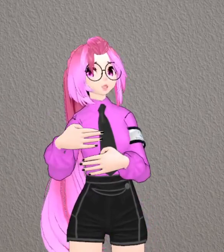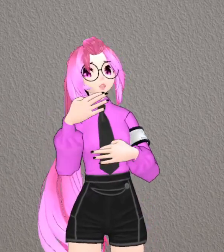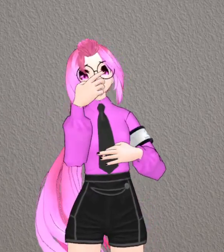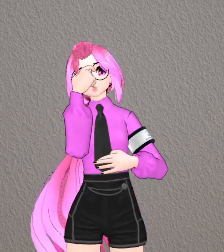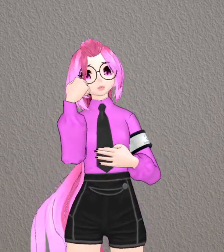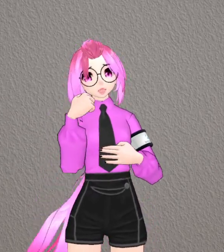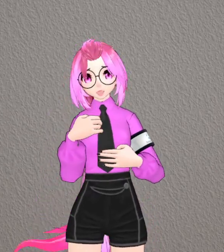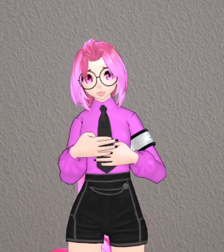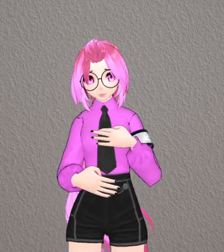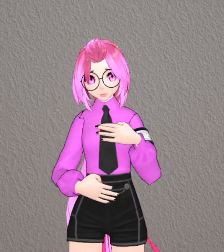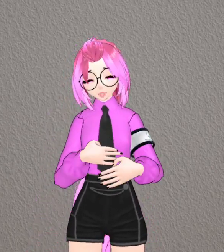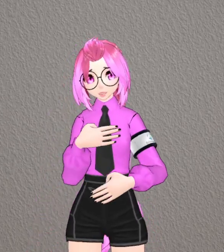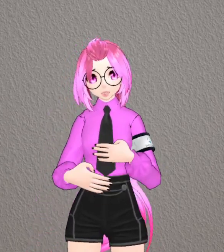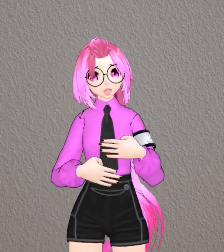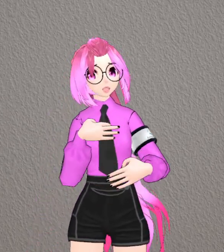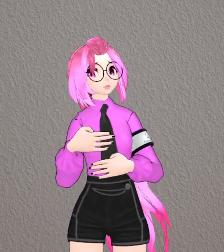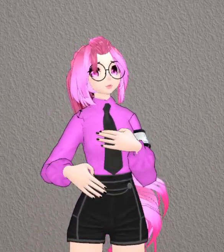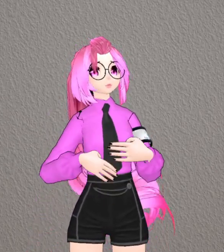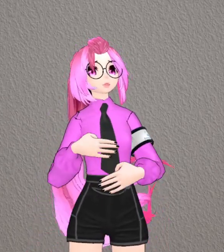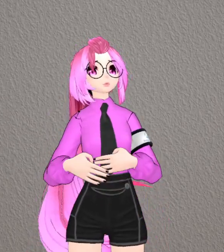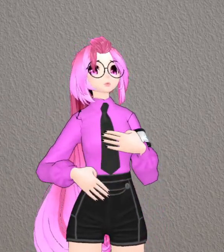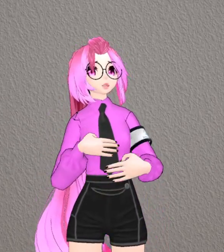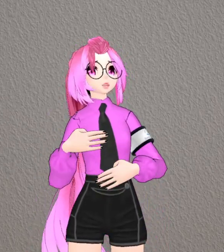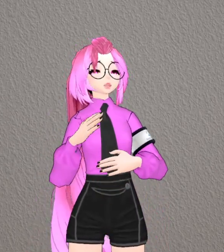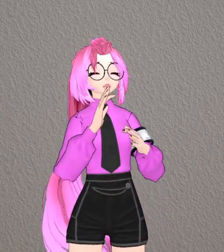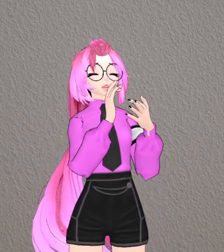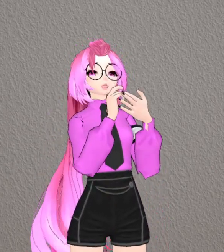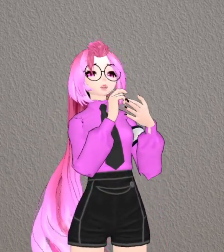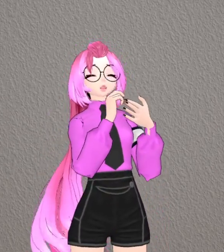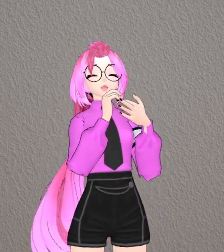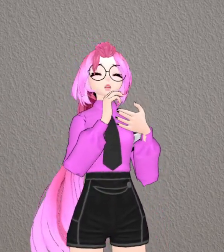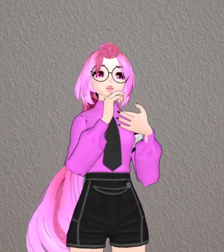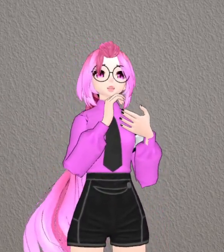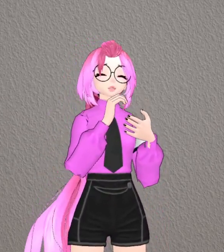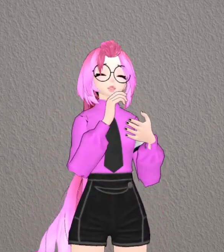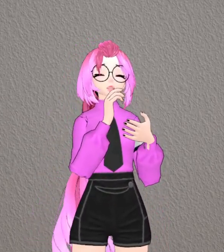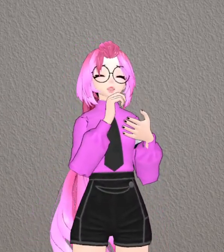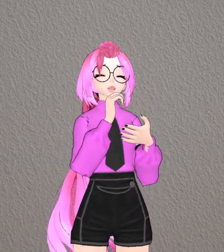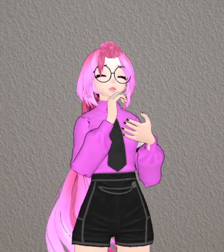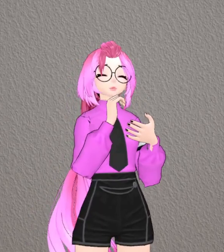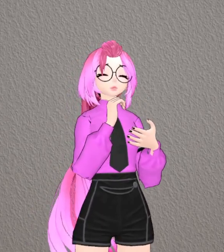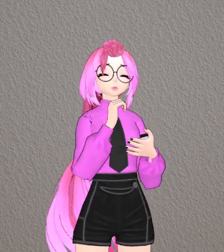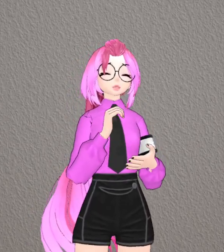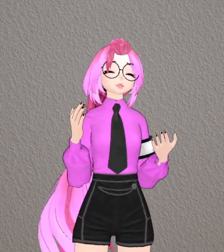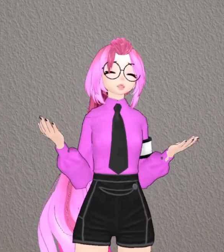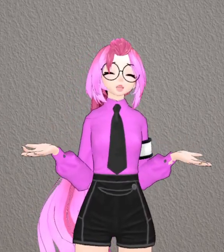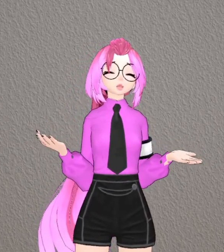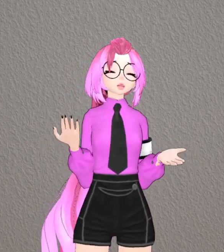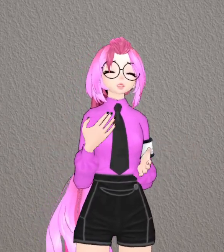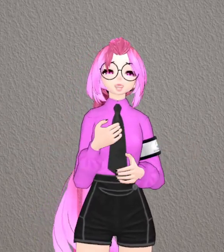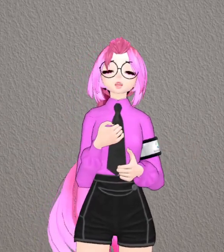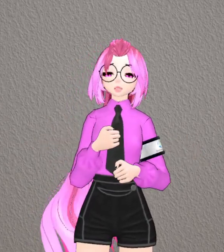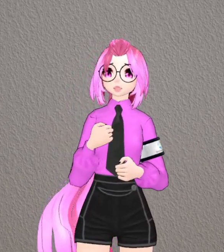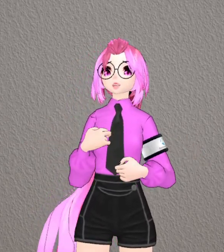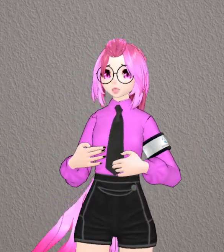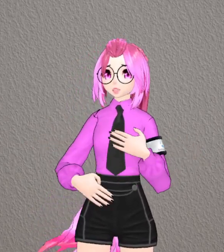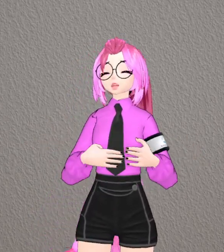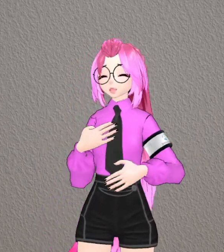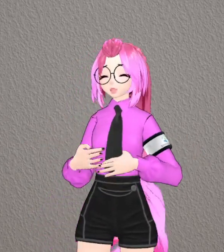floor, because this sign is a sign for burrito. So you don't want to say, I've been making a lot of